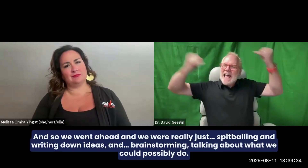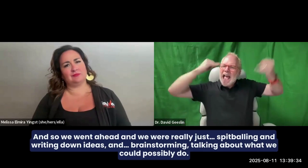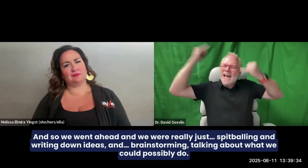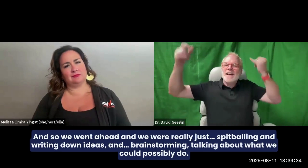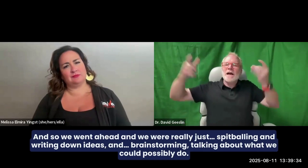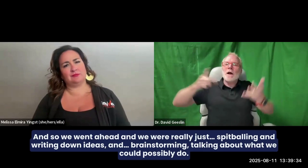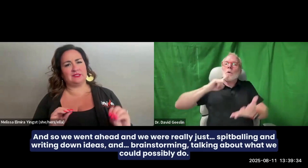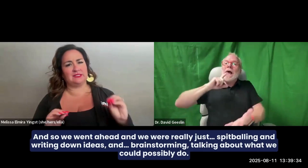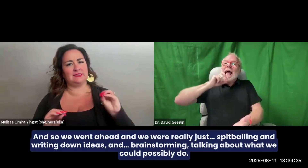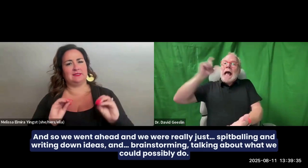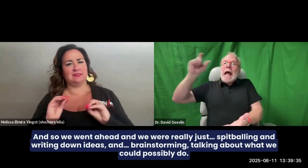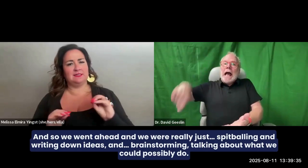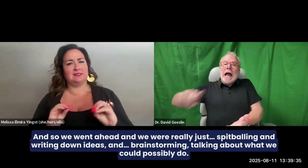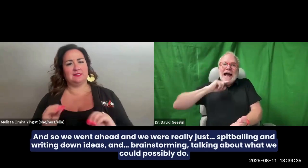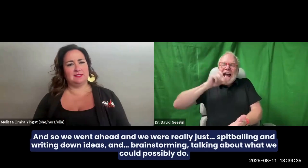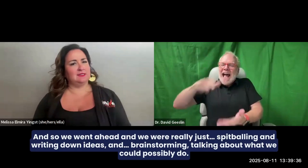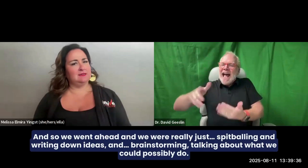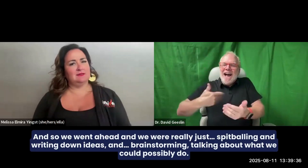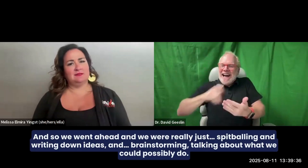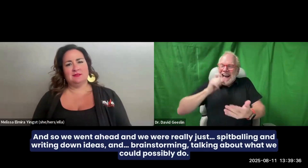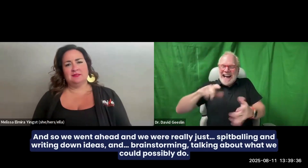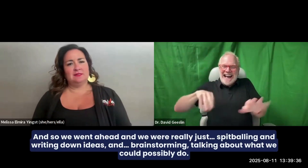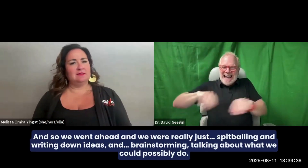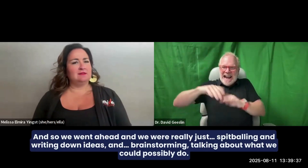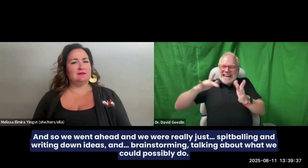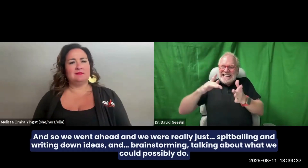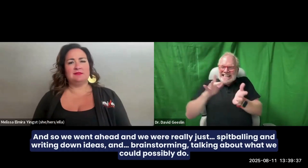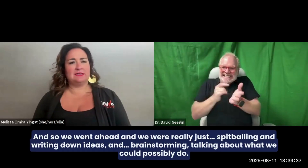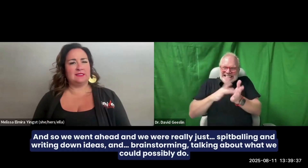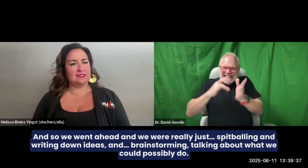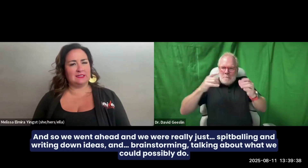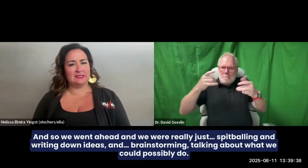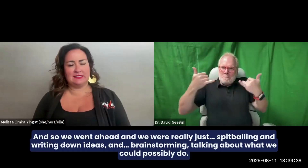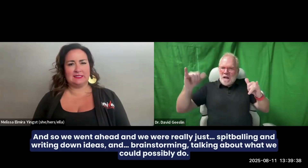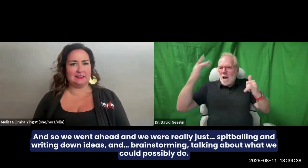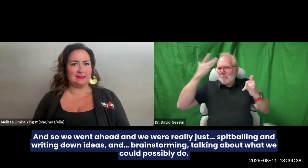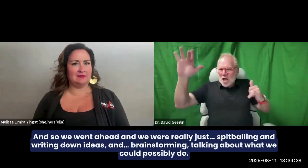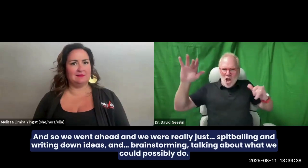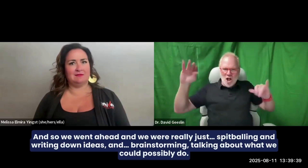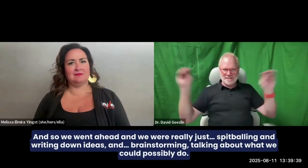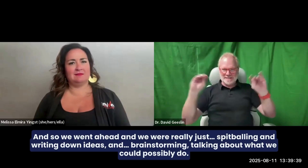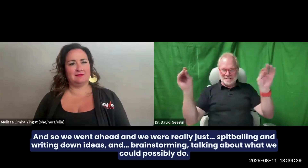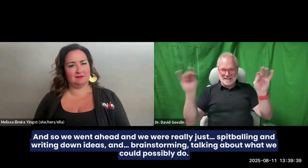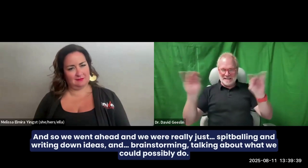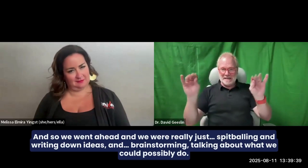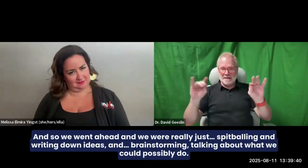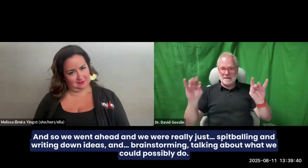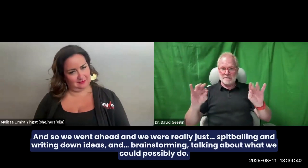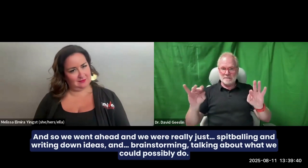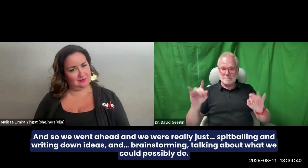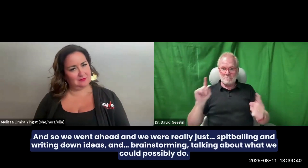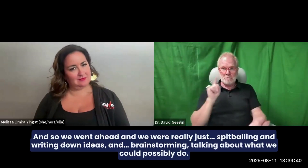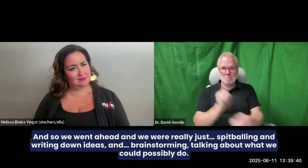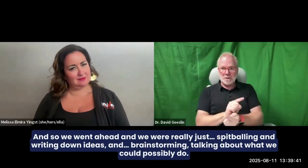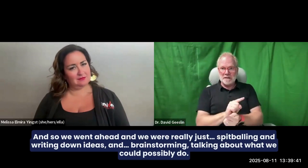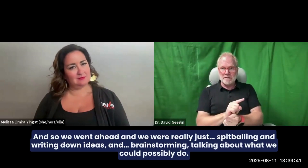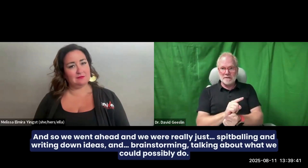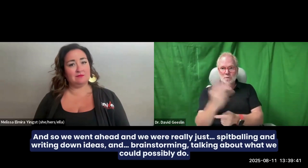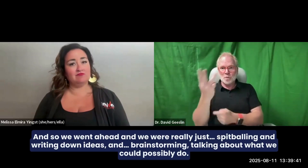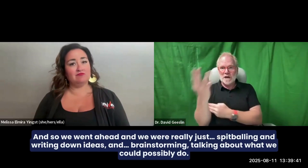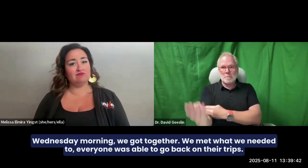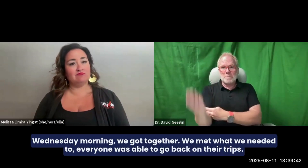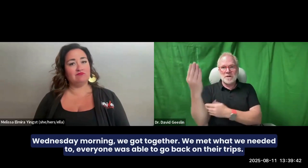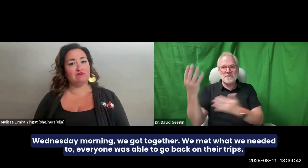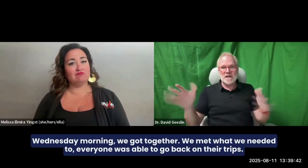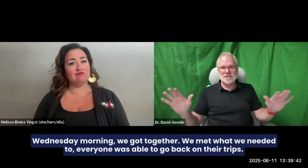And so we went ahead and we were really just spitballing and writing down ideas and brainstorming, talking about what we could